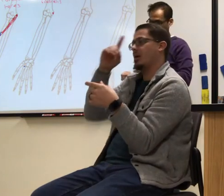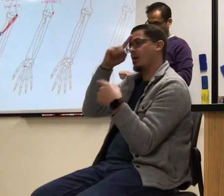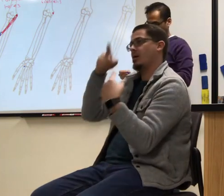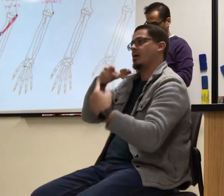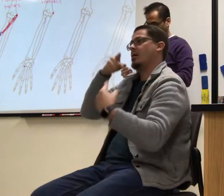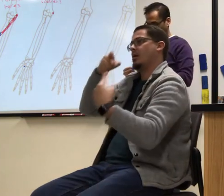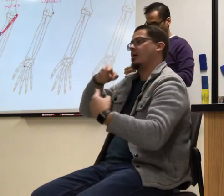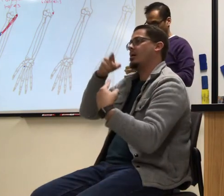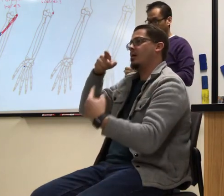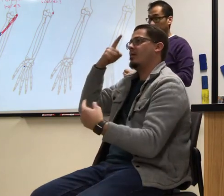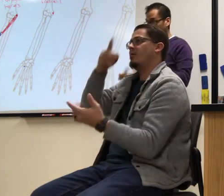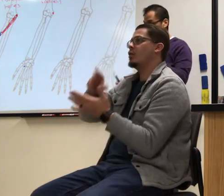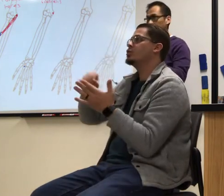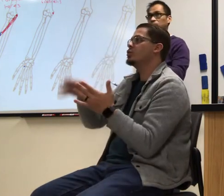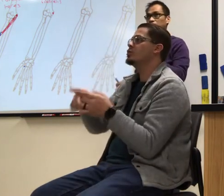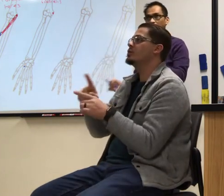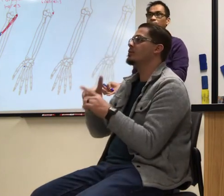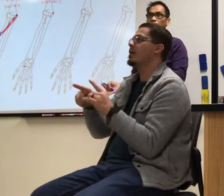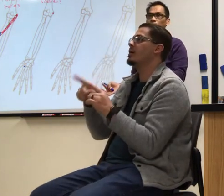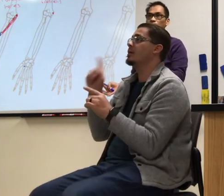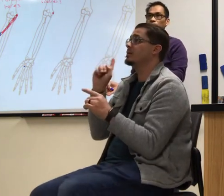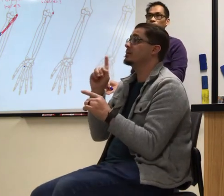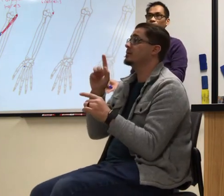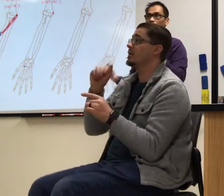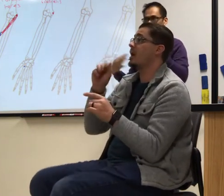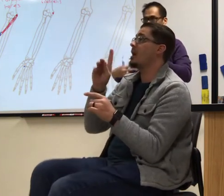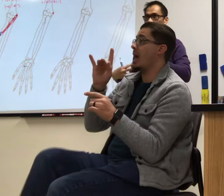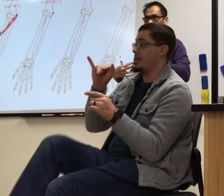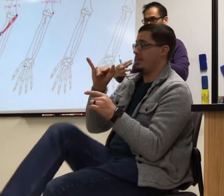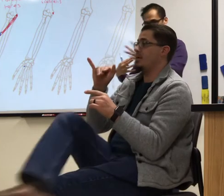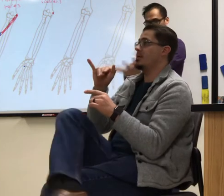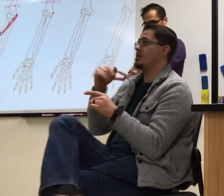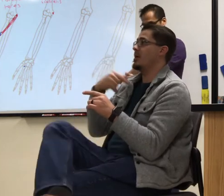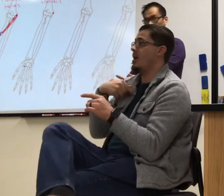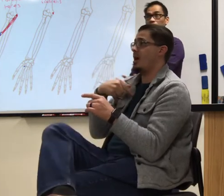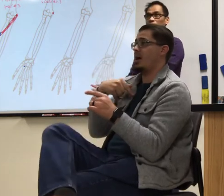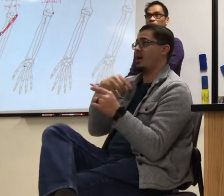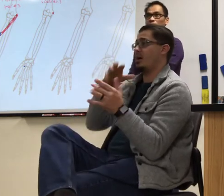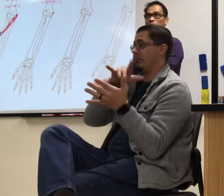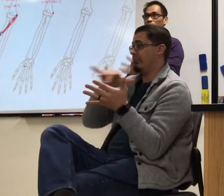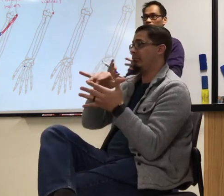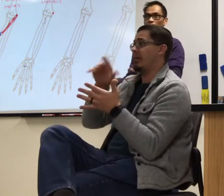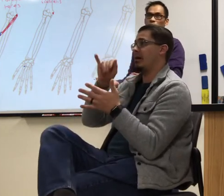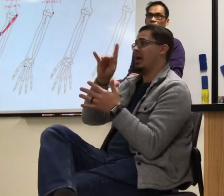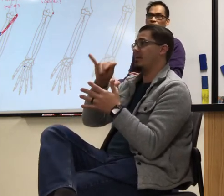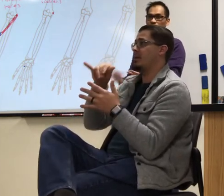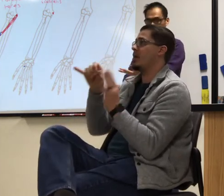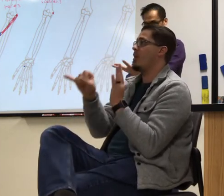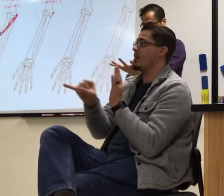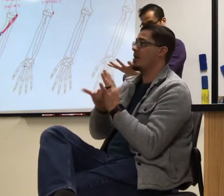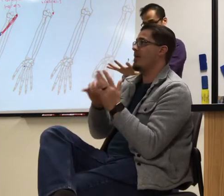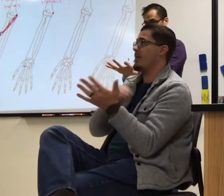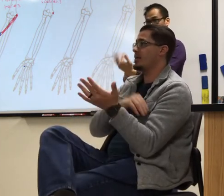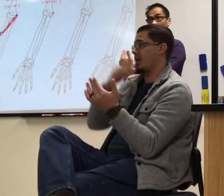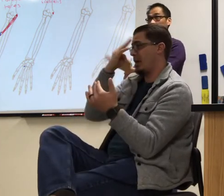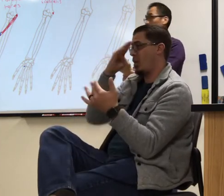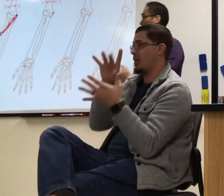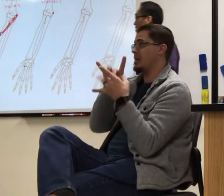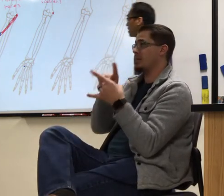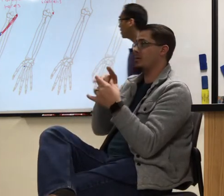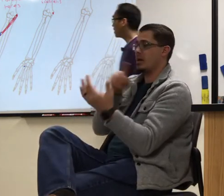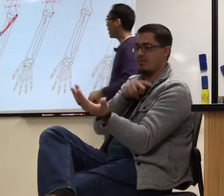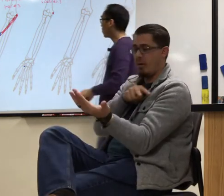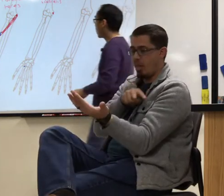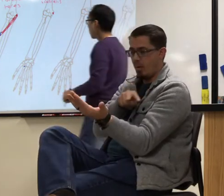students. But this is anatomy. I'm an anatomist. This is how I identify muscles. I know their attachments. I just follow to the